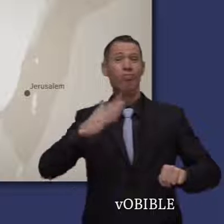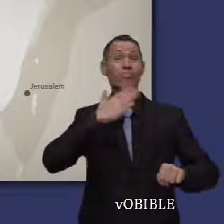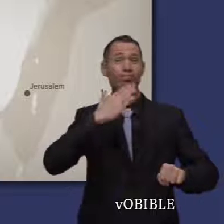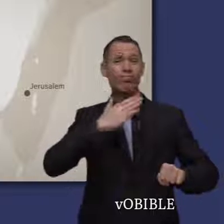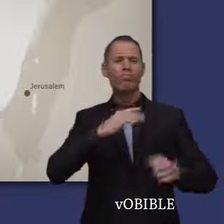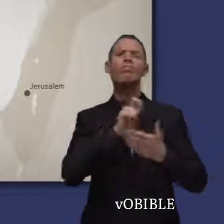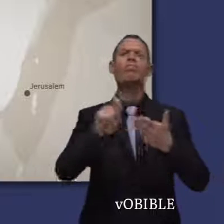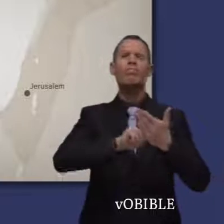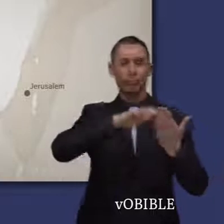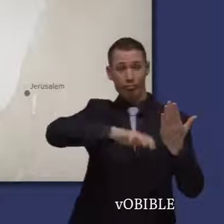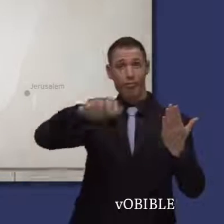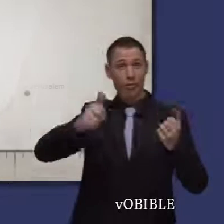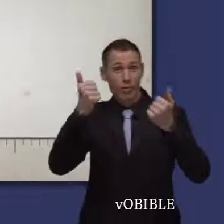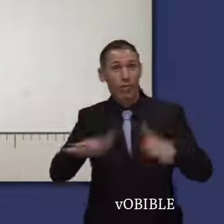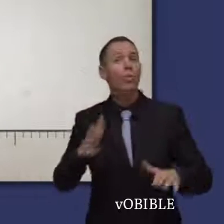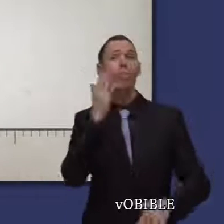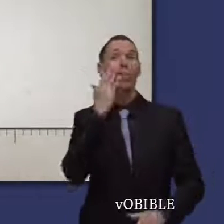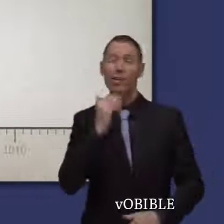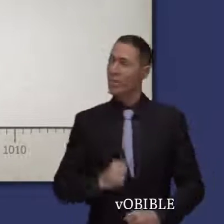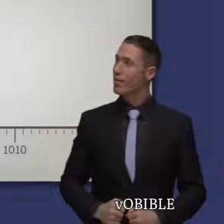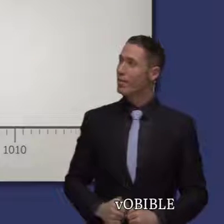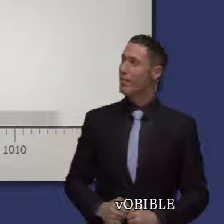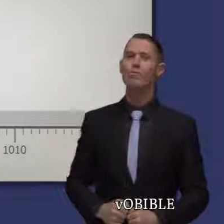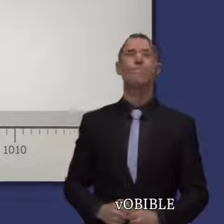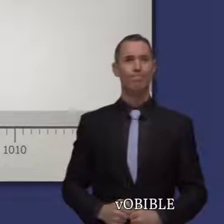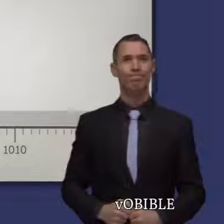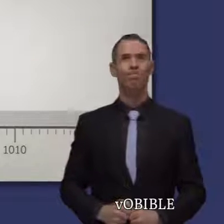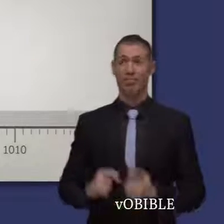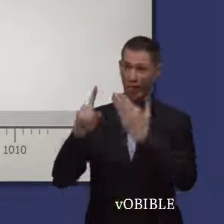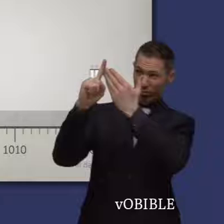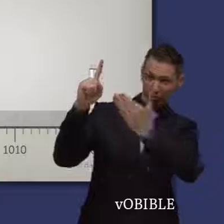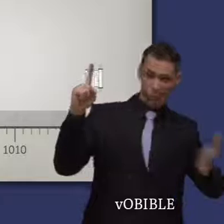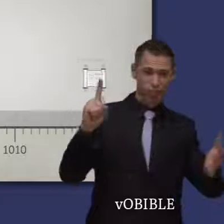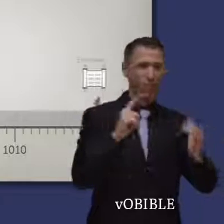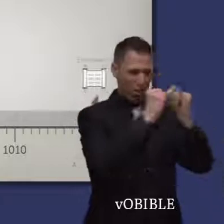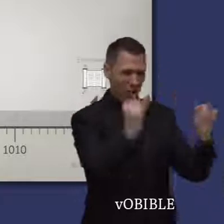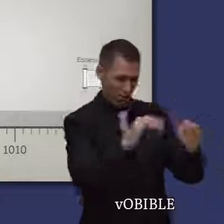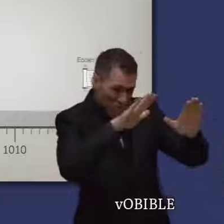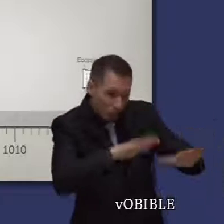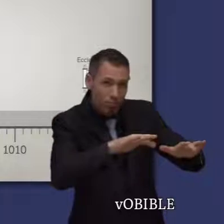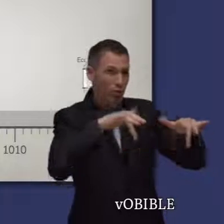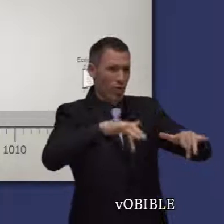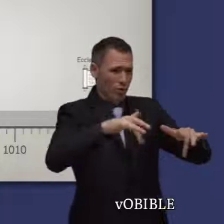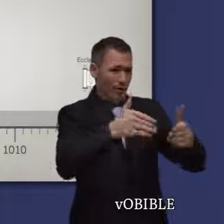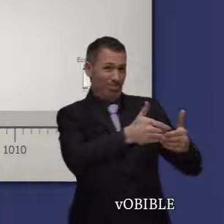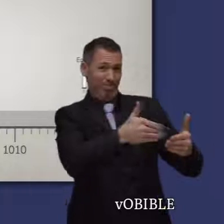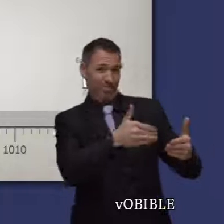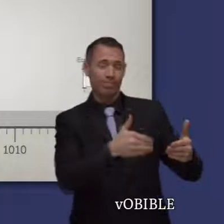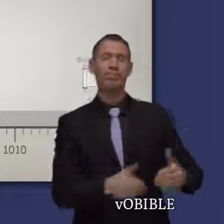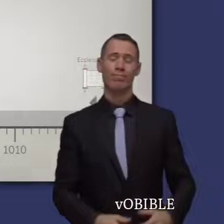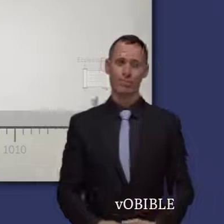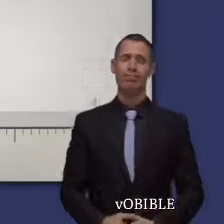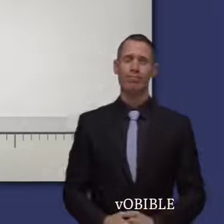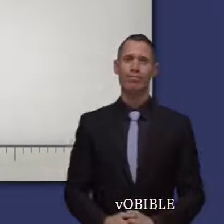this book. Ecclesiastes was completed many years into Solomon's reign, but before his fall into